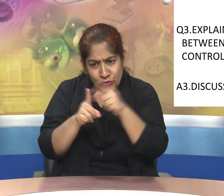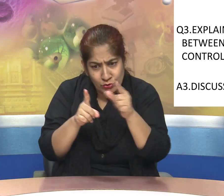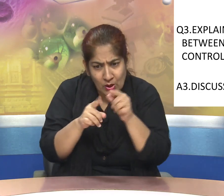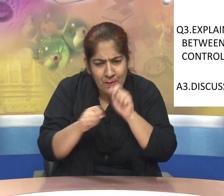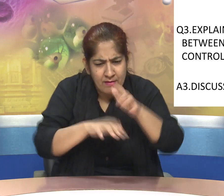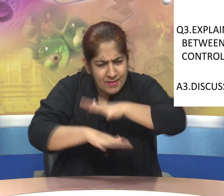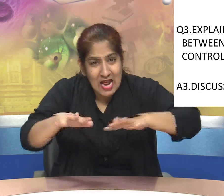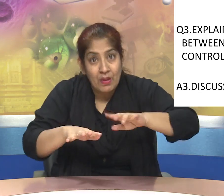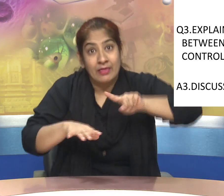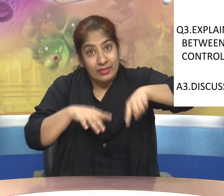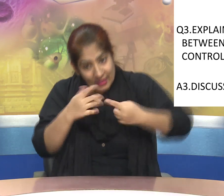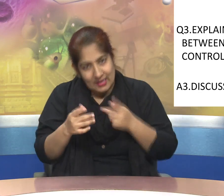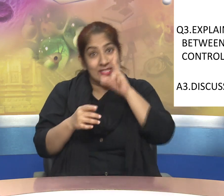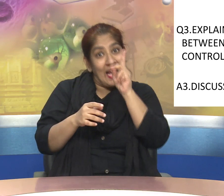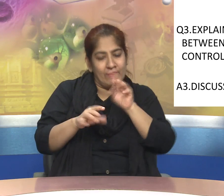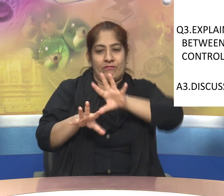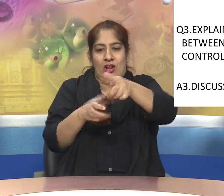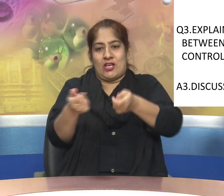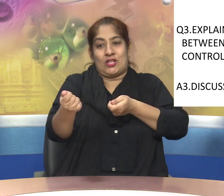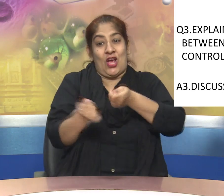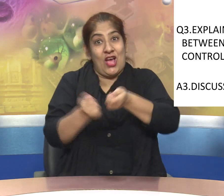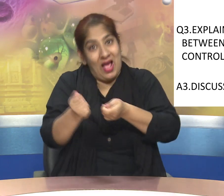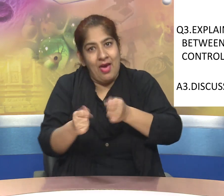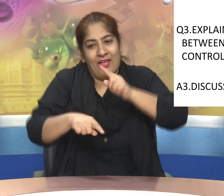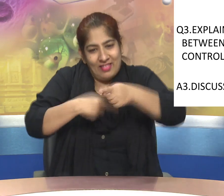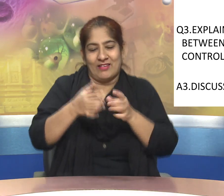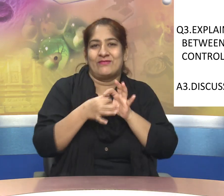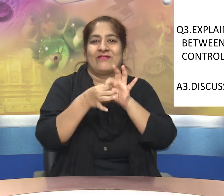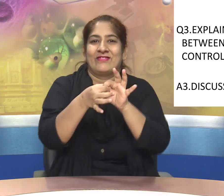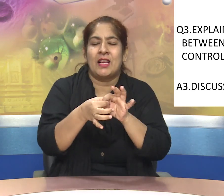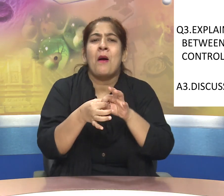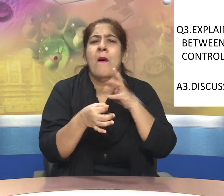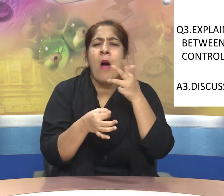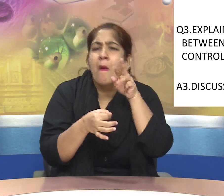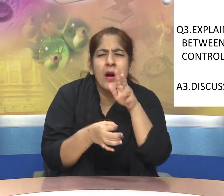relationship between your planning and control.